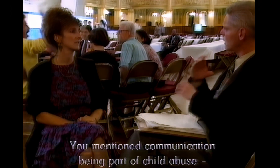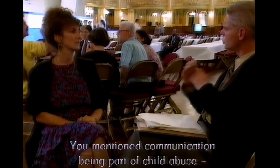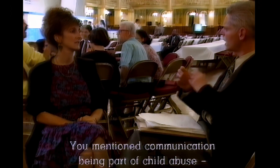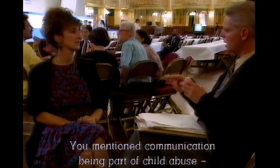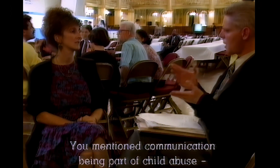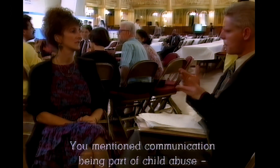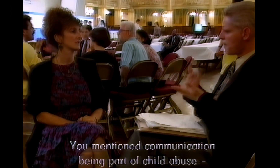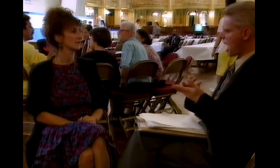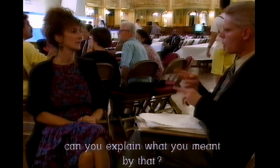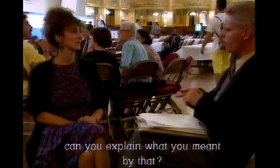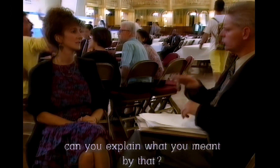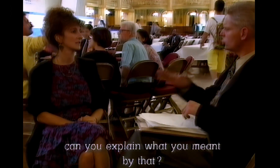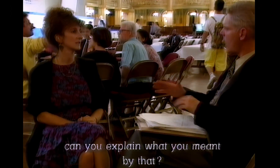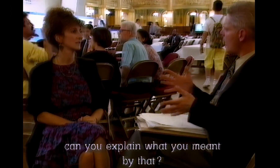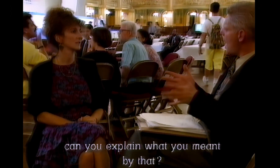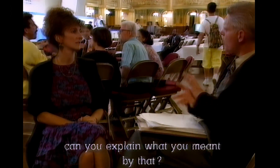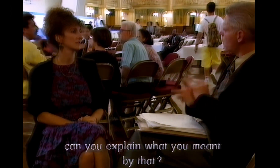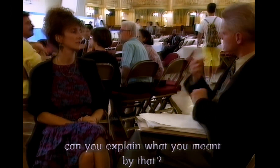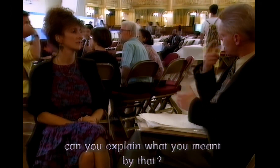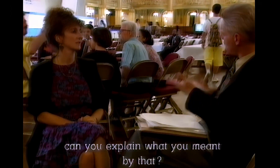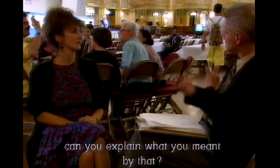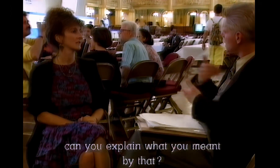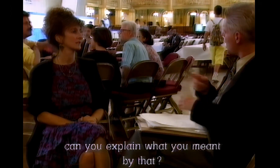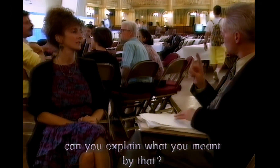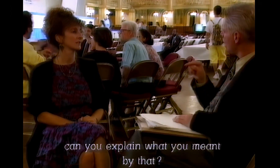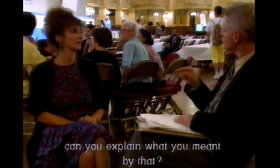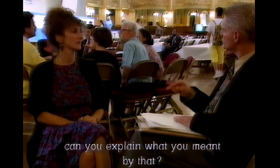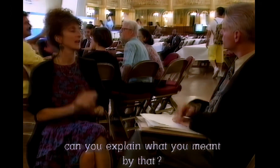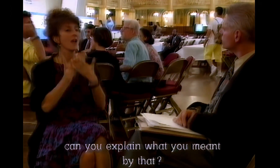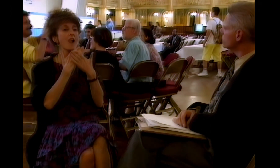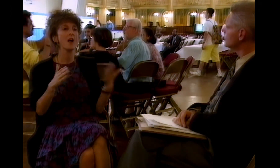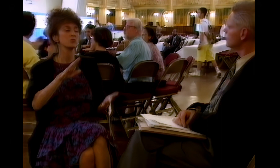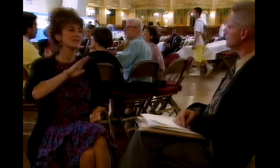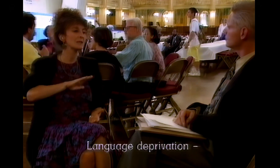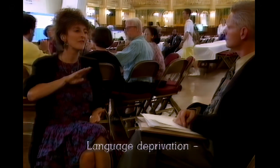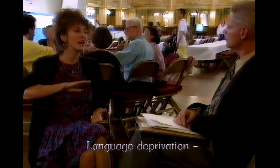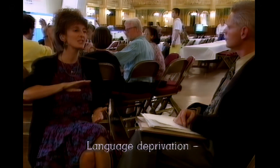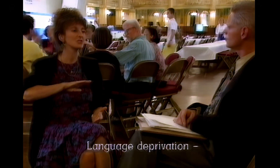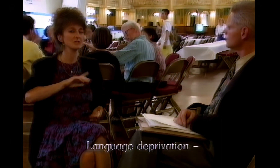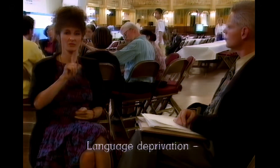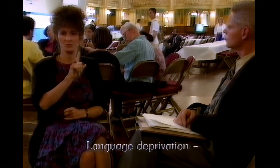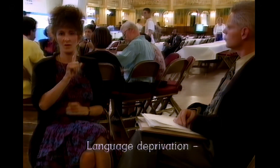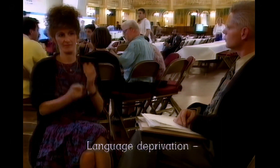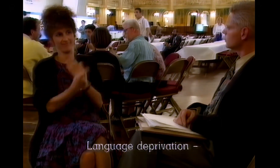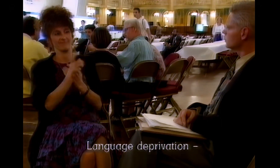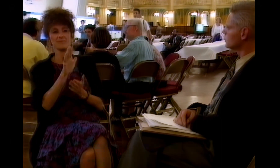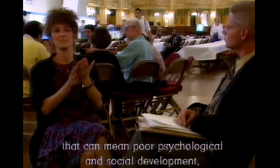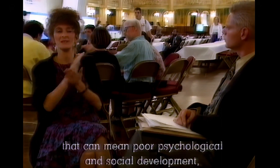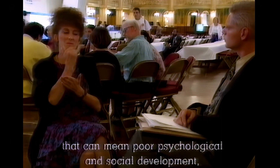Now, you mentioned communication being part of child abuse. Can you explain what you meant by that? Language deprivation. Now, that can mean